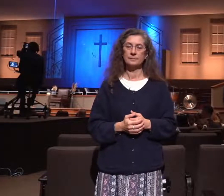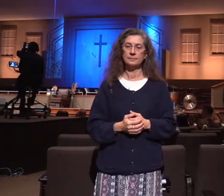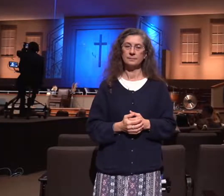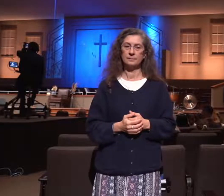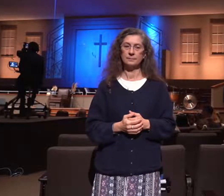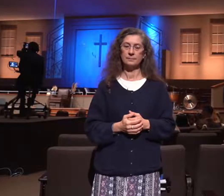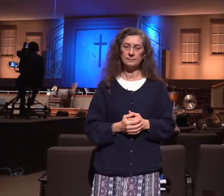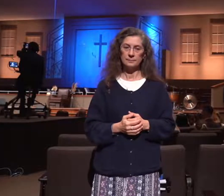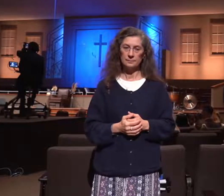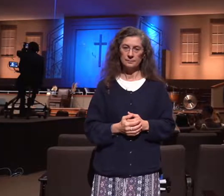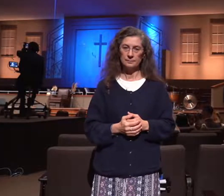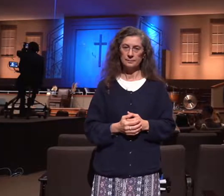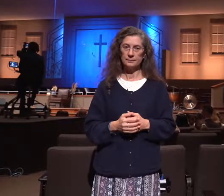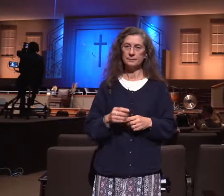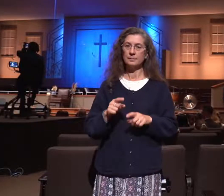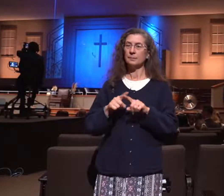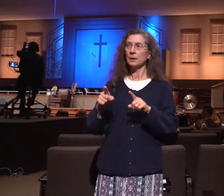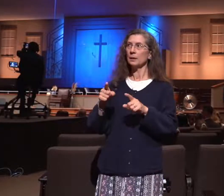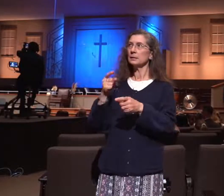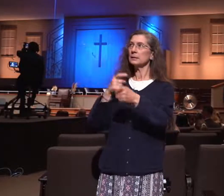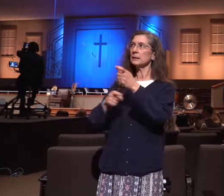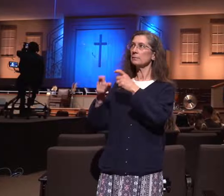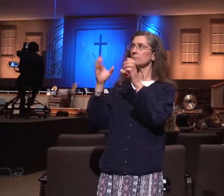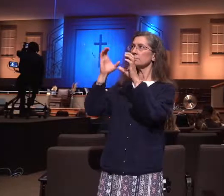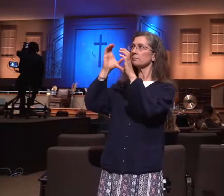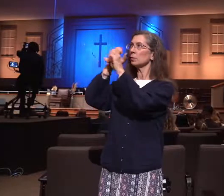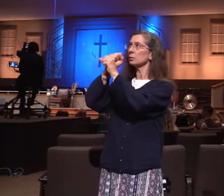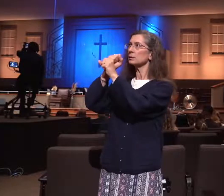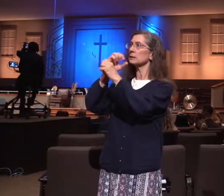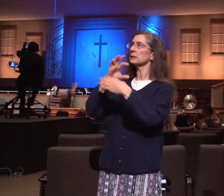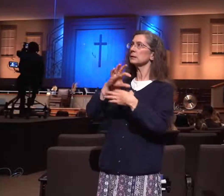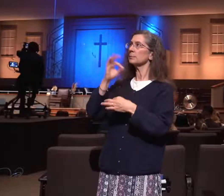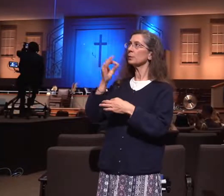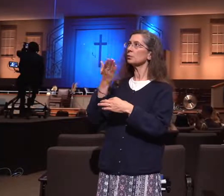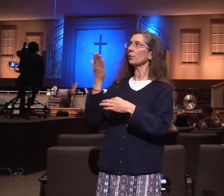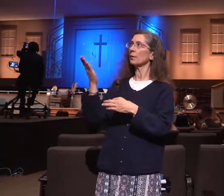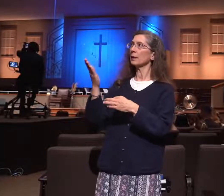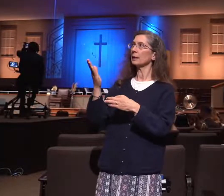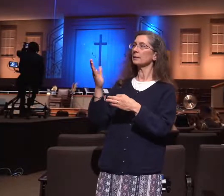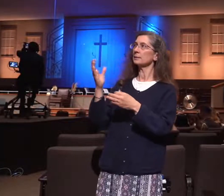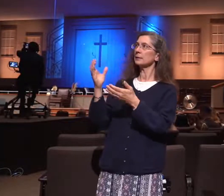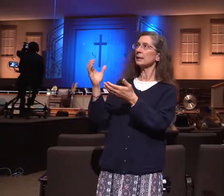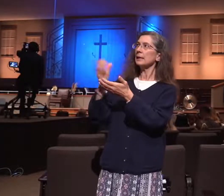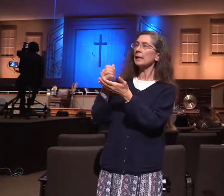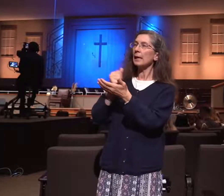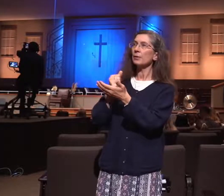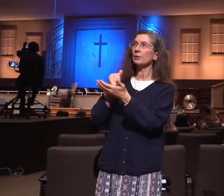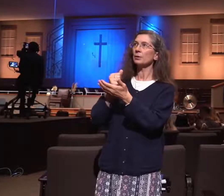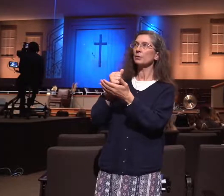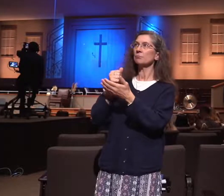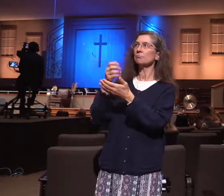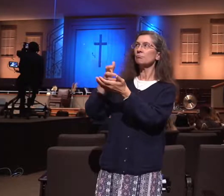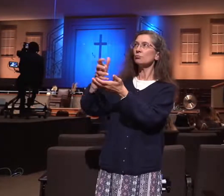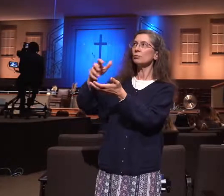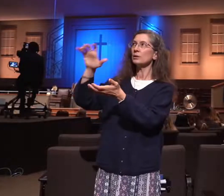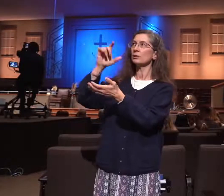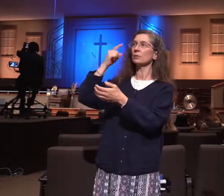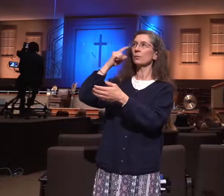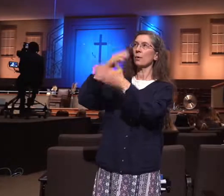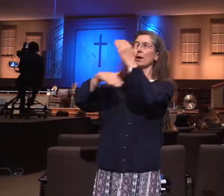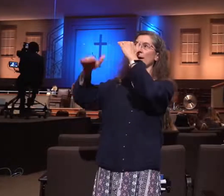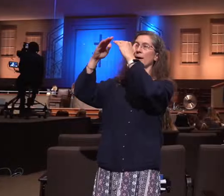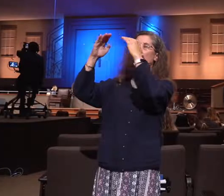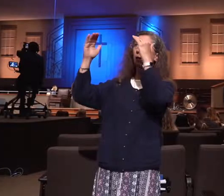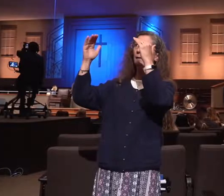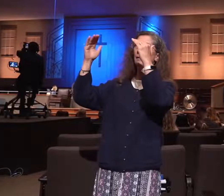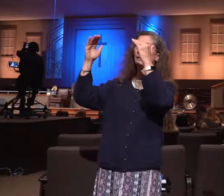get heavily involved in spirit. But lay up for yourself treasures in heaven,